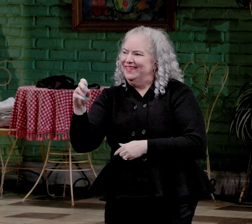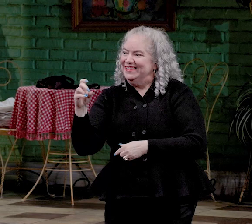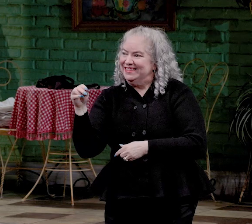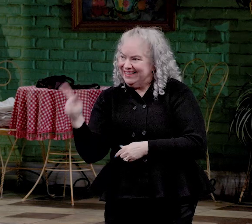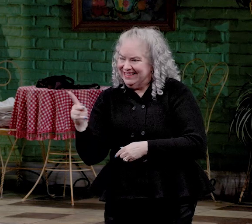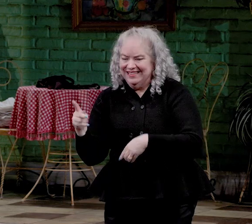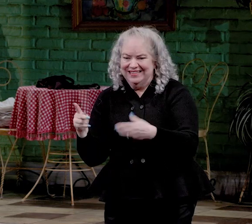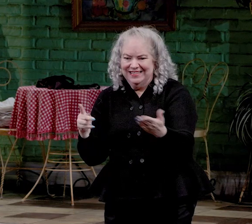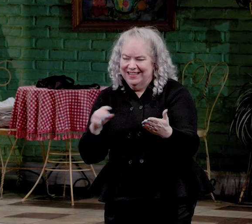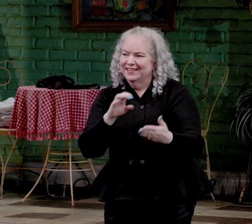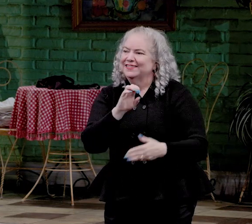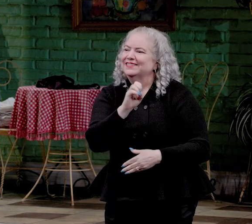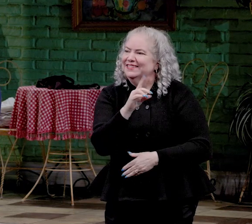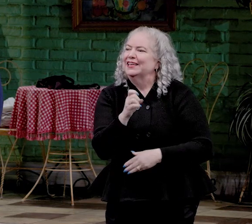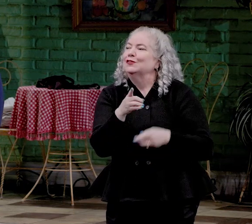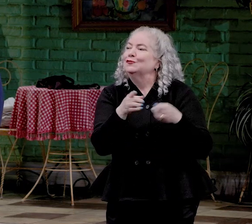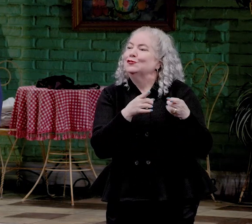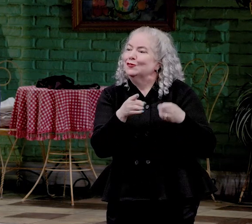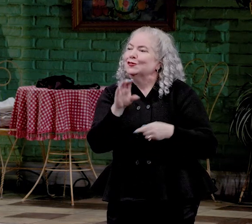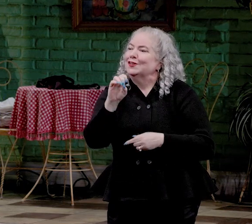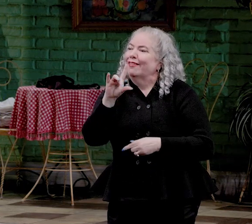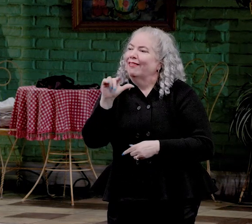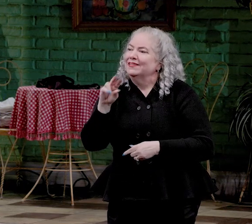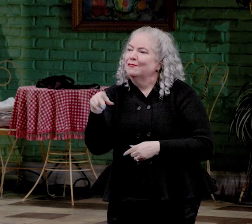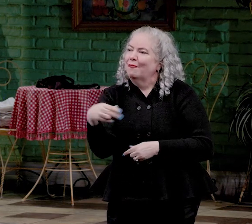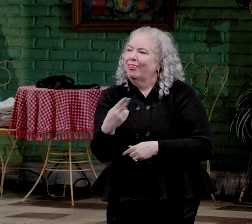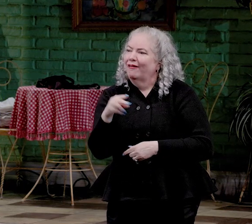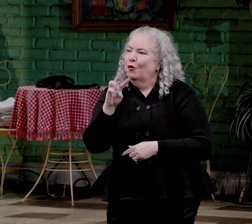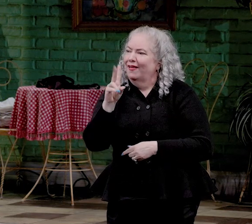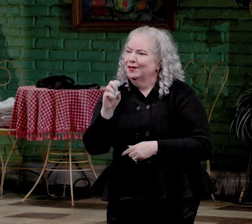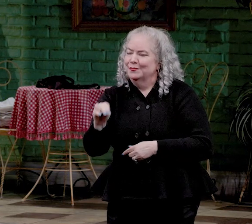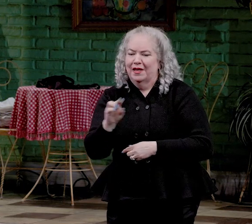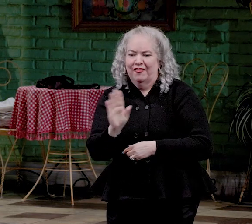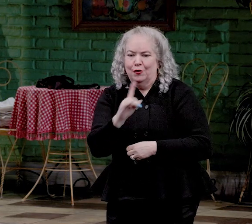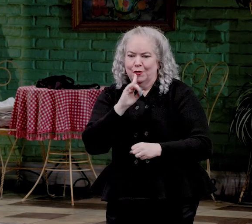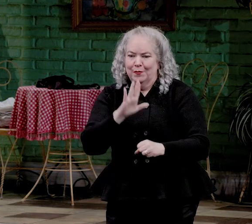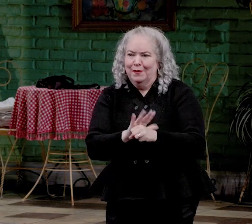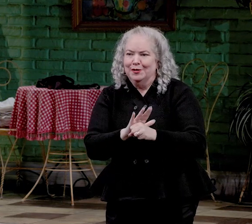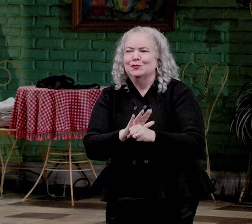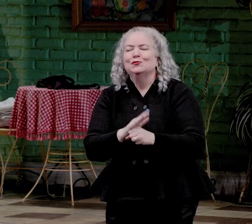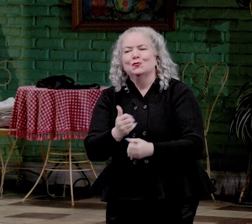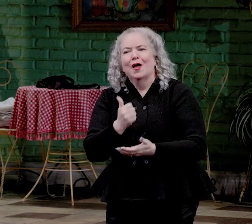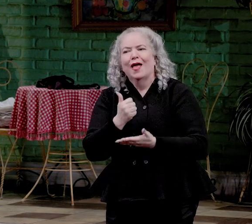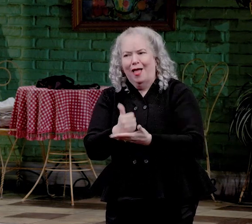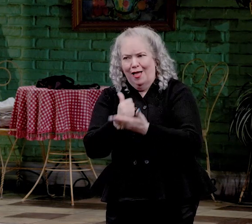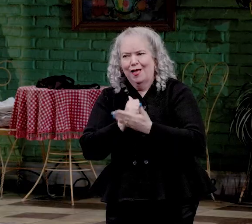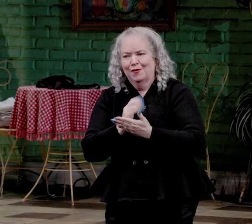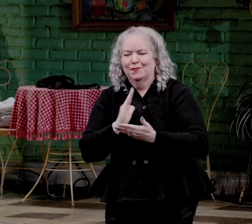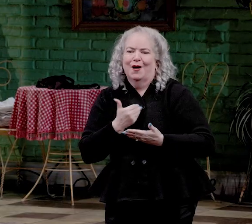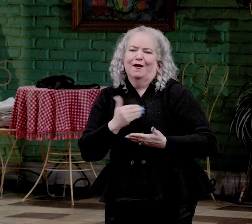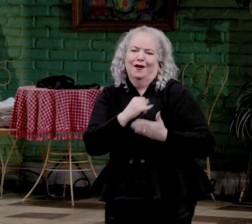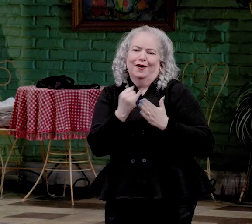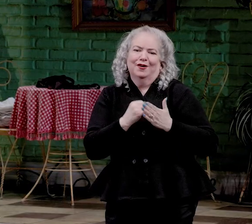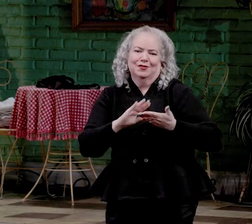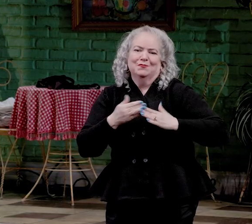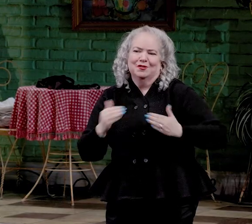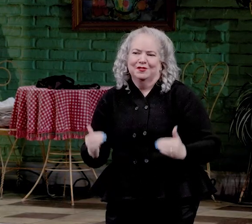Director Elizabeth Williamson for their vision, dedication, and commitment to uplifting our arts community.